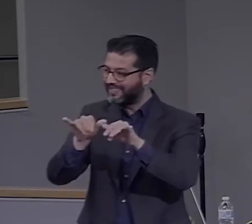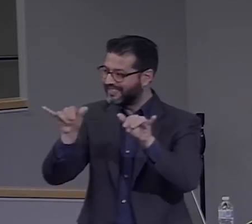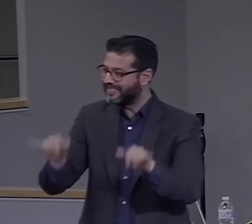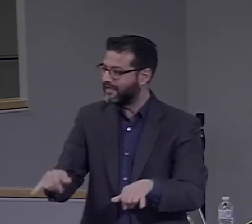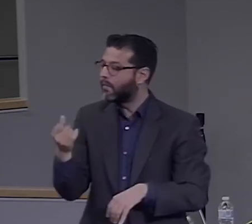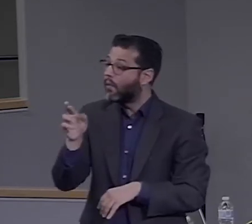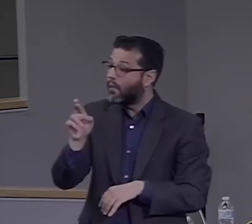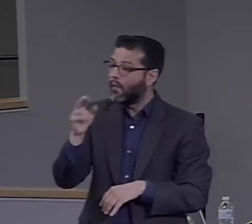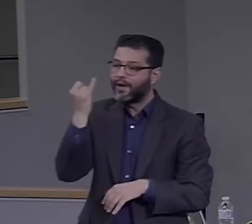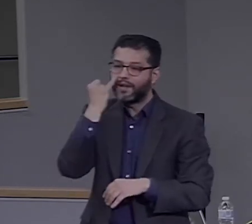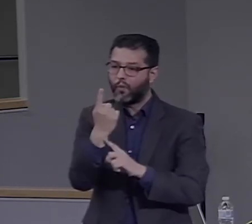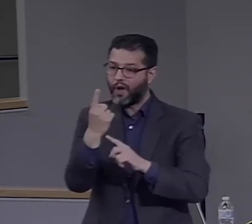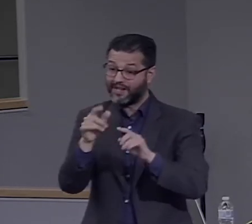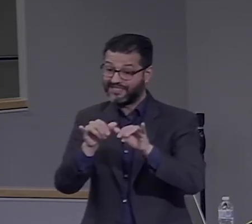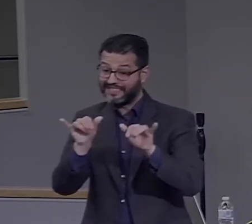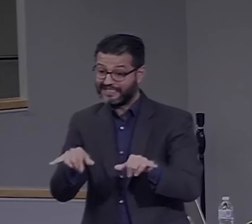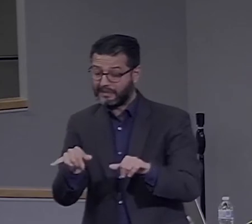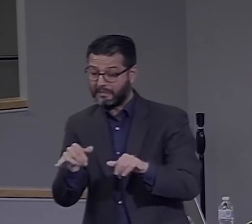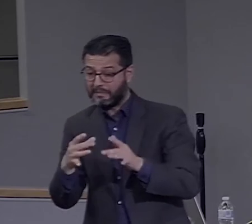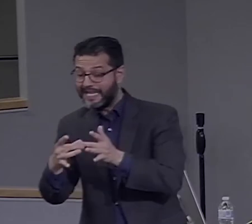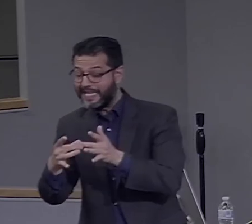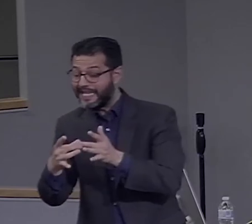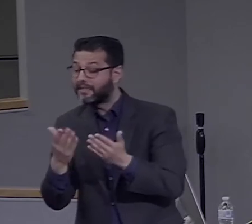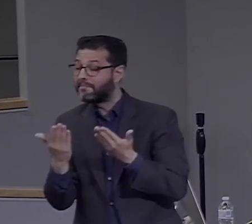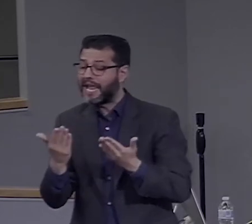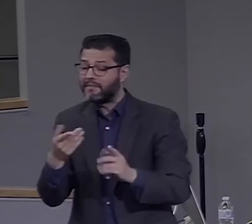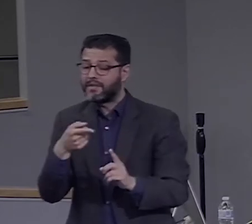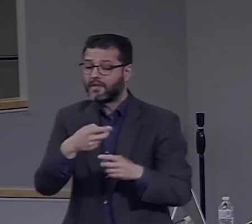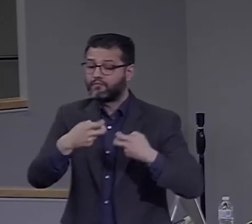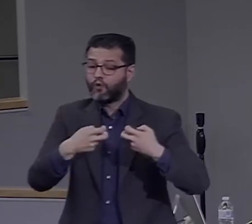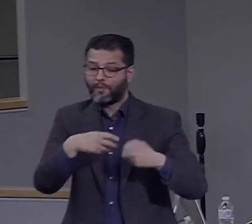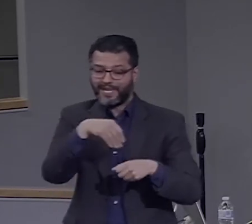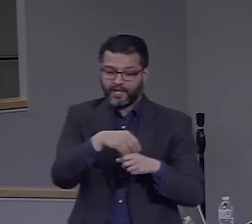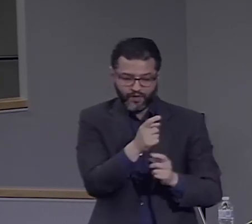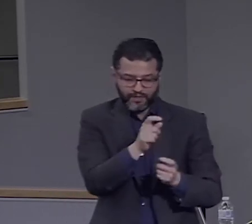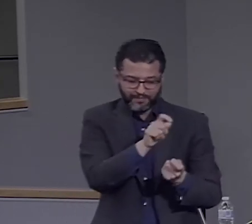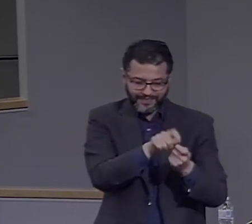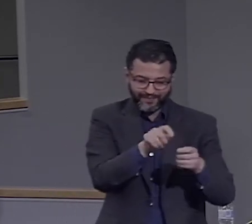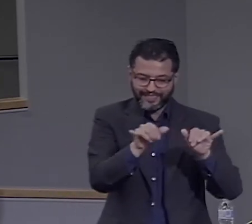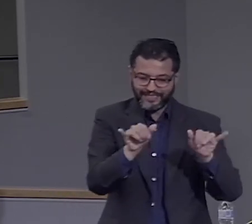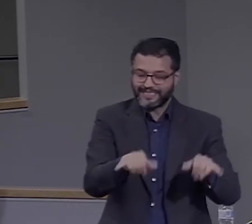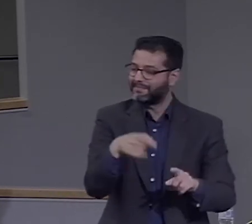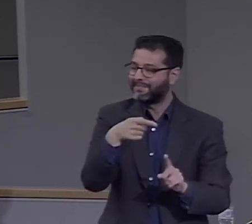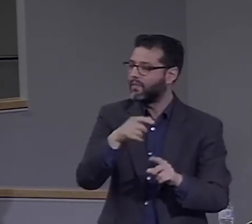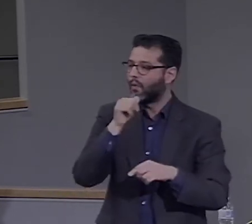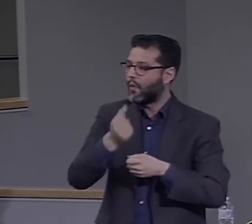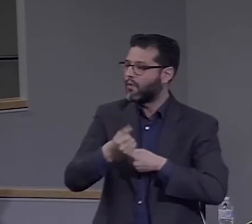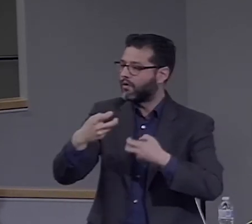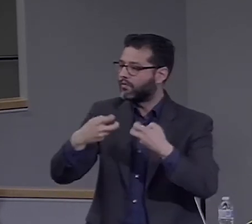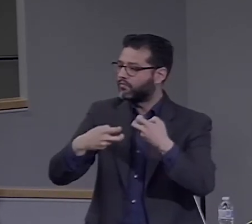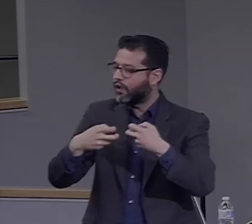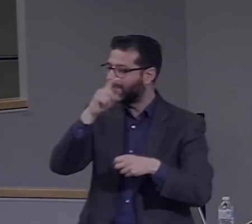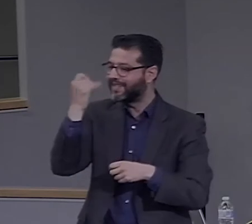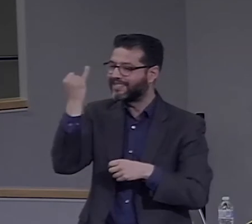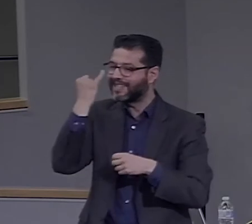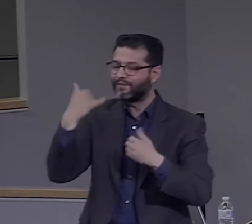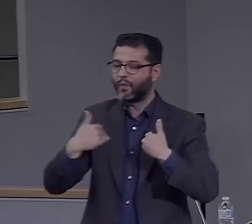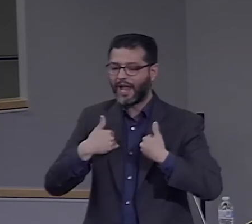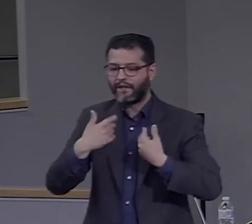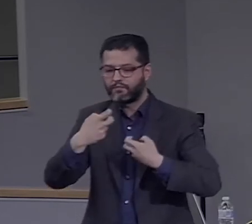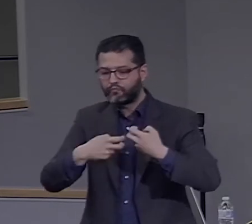the primary problem could be in the visual system that doesn't cause a problem because if you have problems with structure for motion